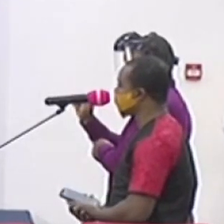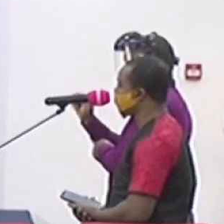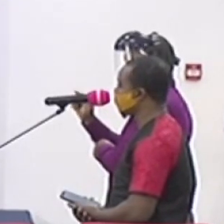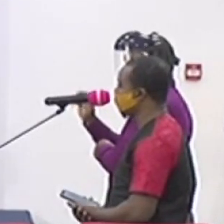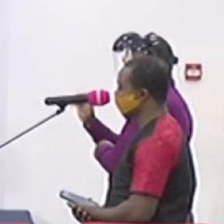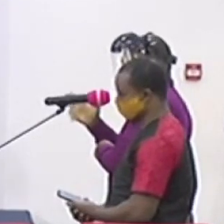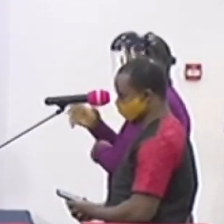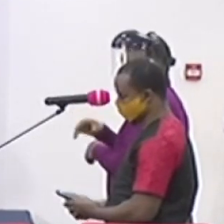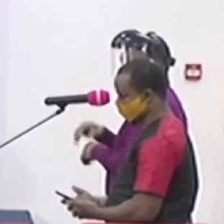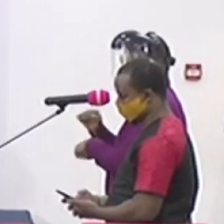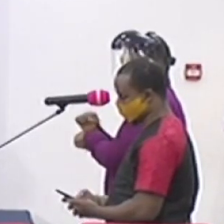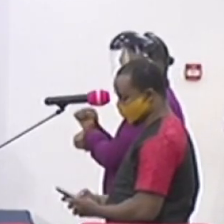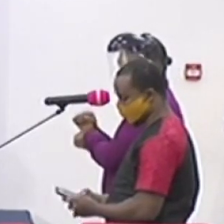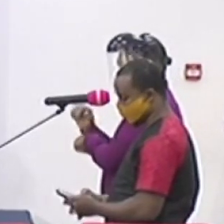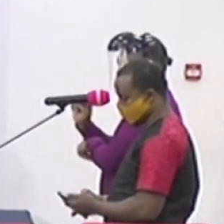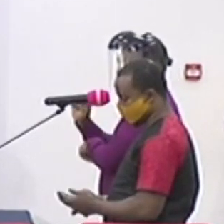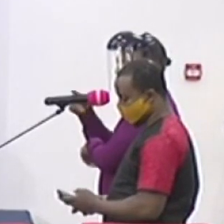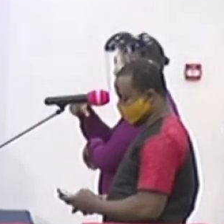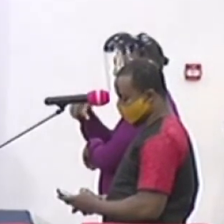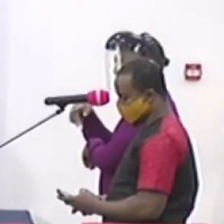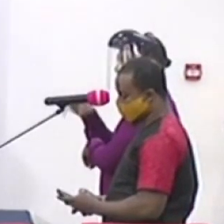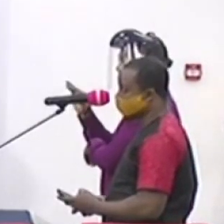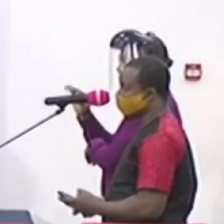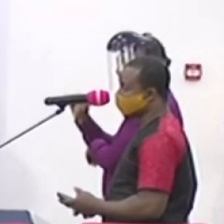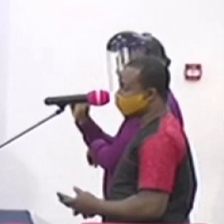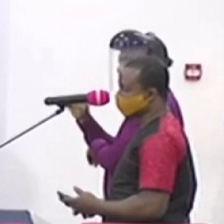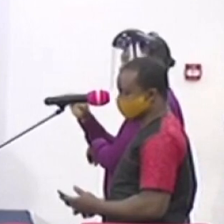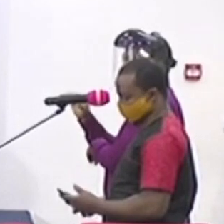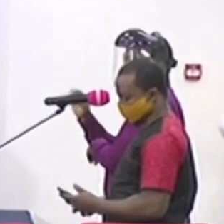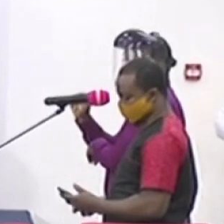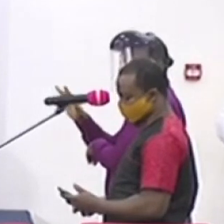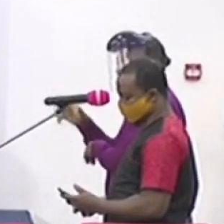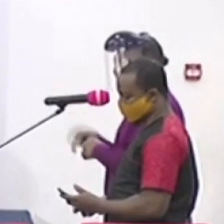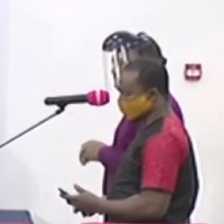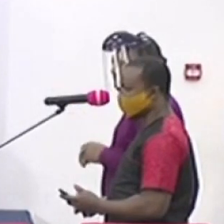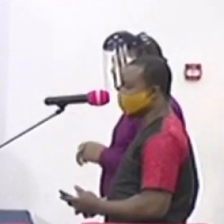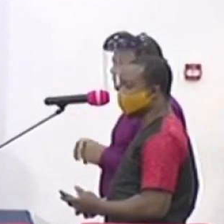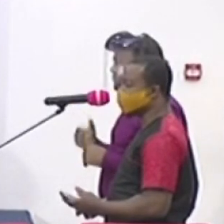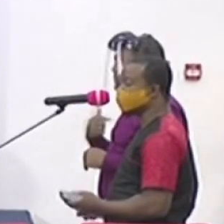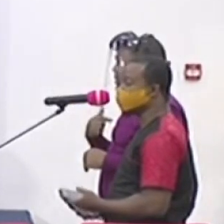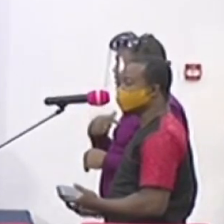Top TV. Okay. Thank you. My questions,